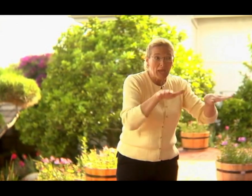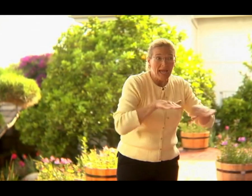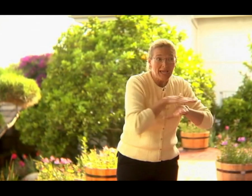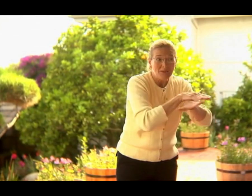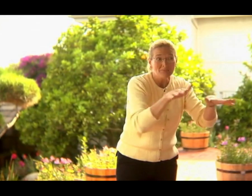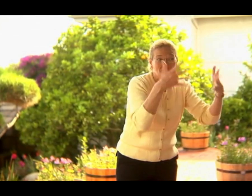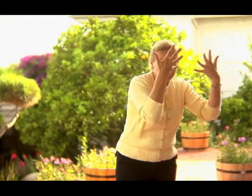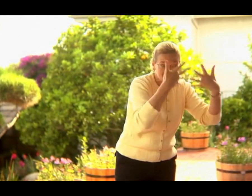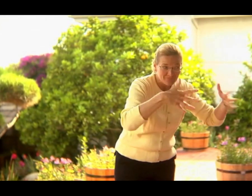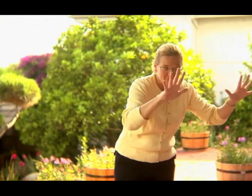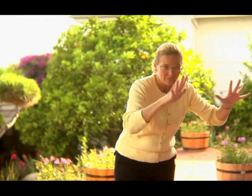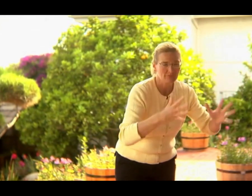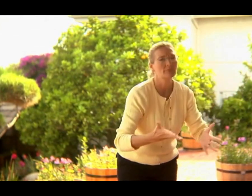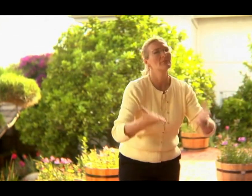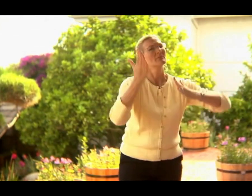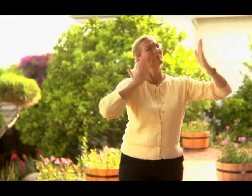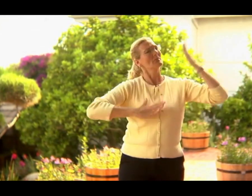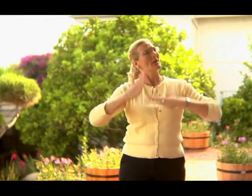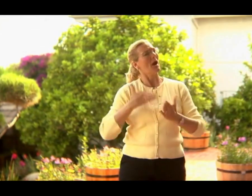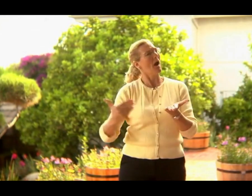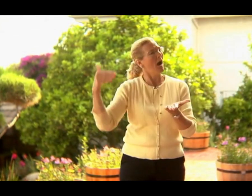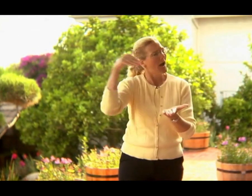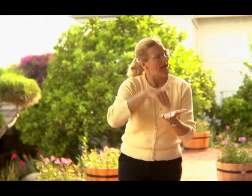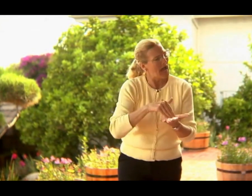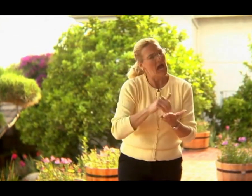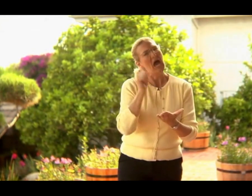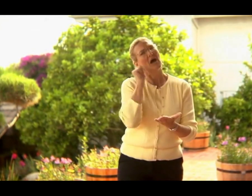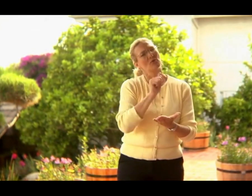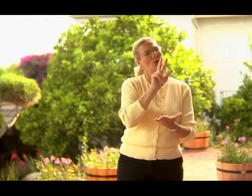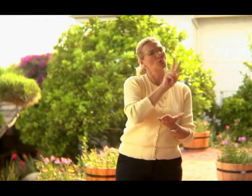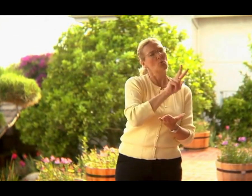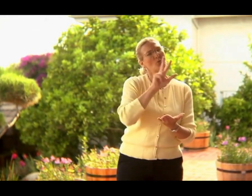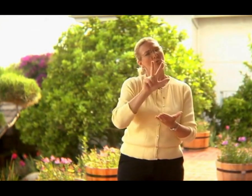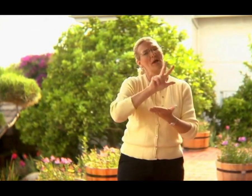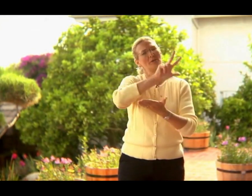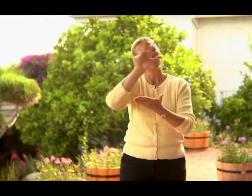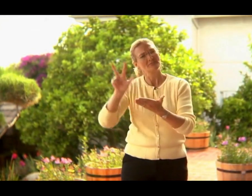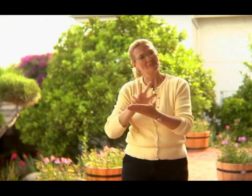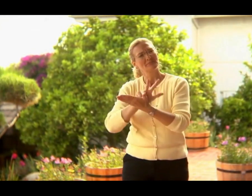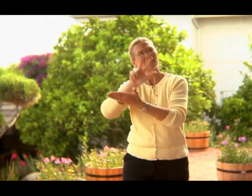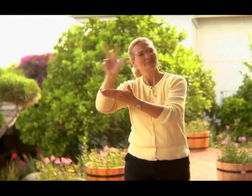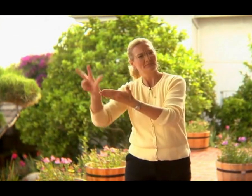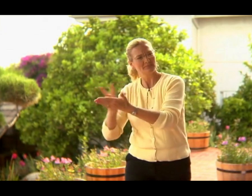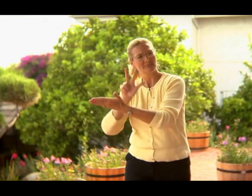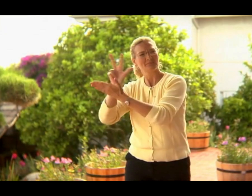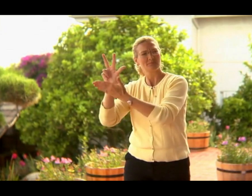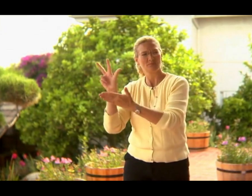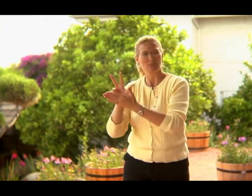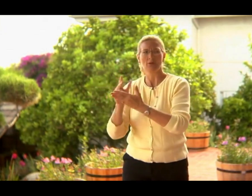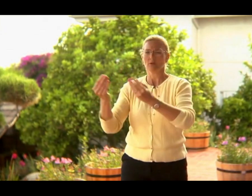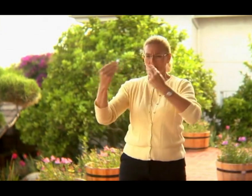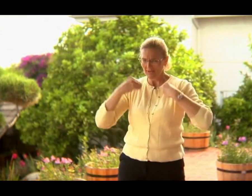You should reapply the sunscreen after you have been in the water and every 2 or 3 hours while you are in the sun.